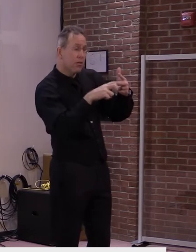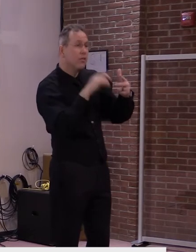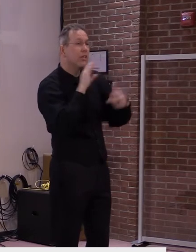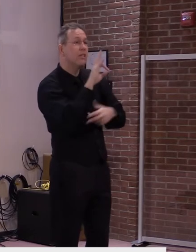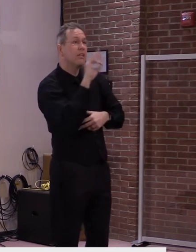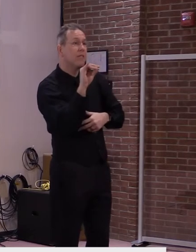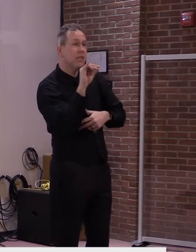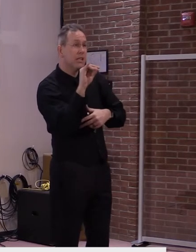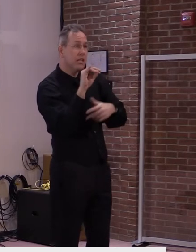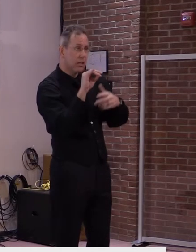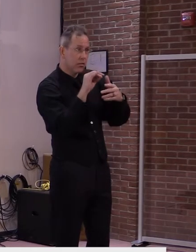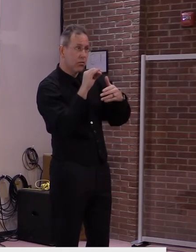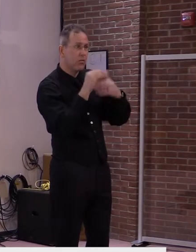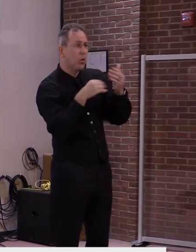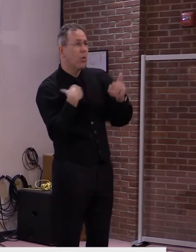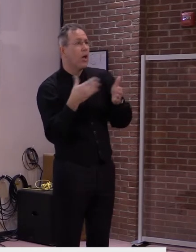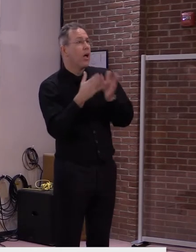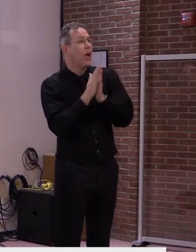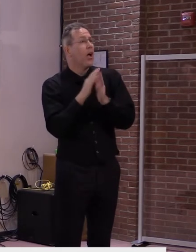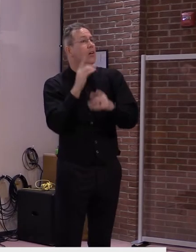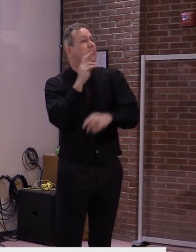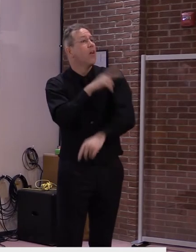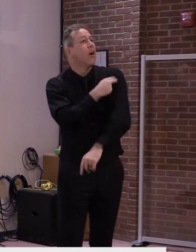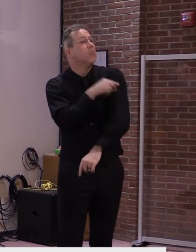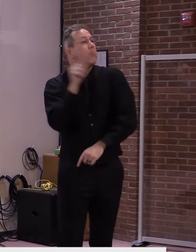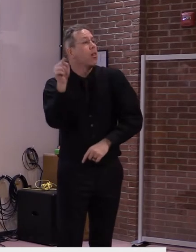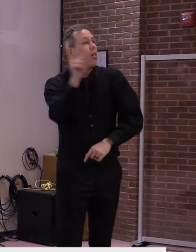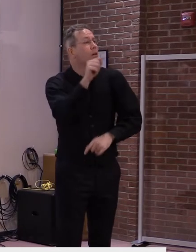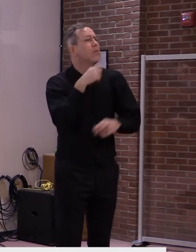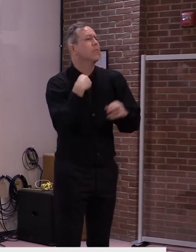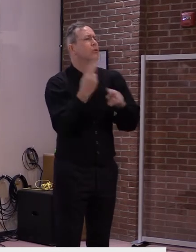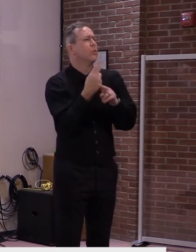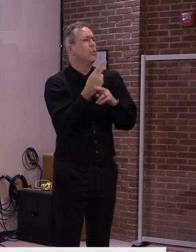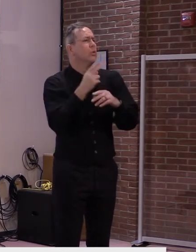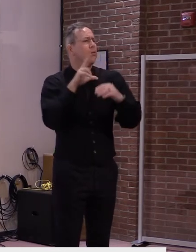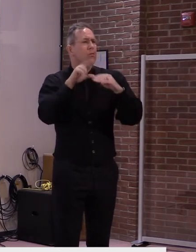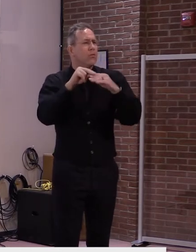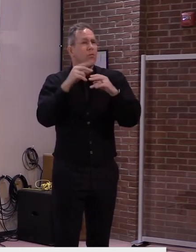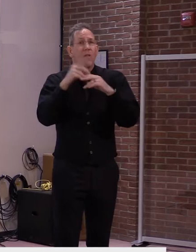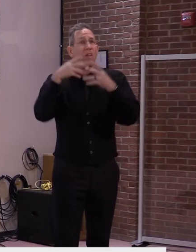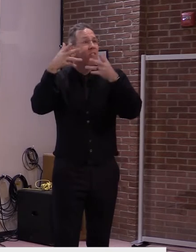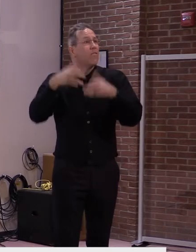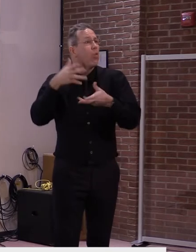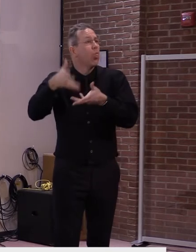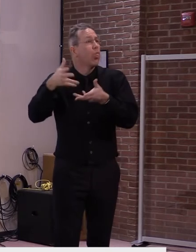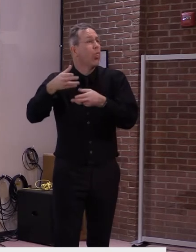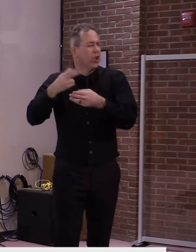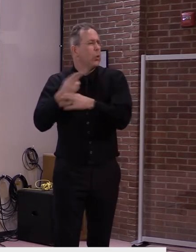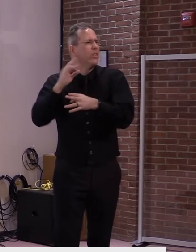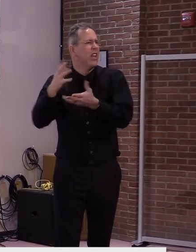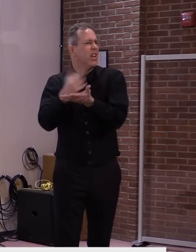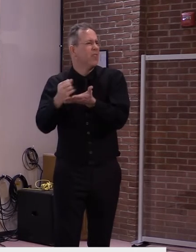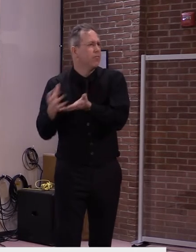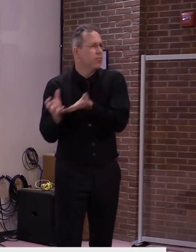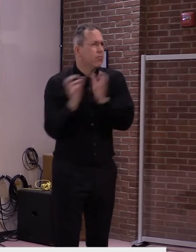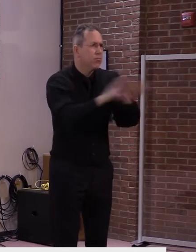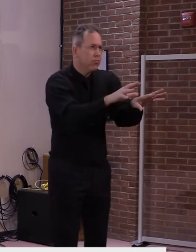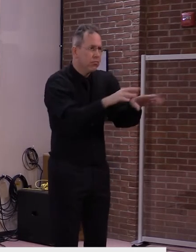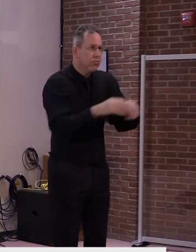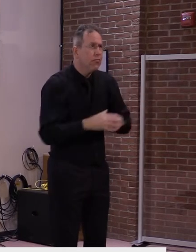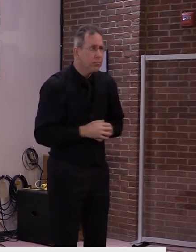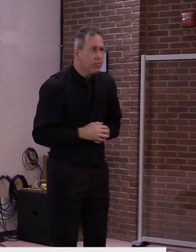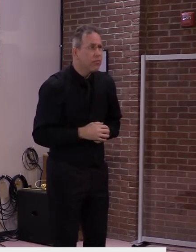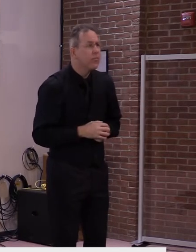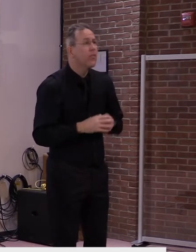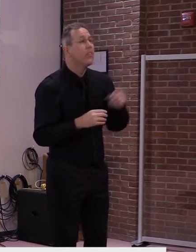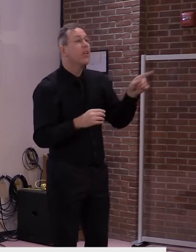asked hospitals to use quantities they had in stock first. And in future weeks, we would continue to